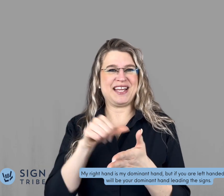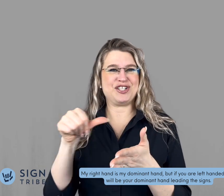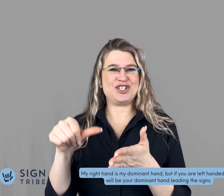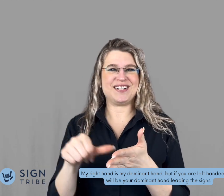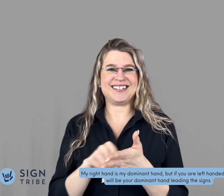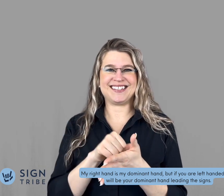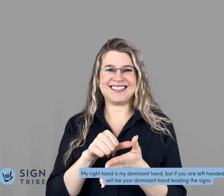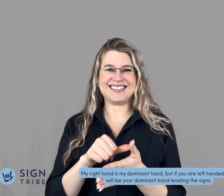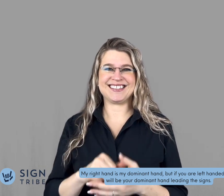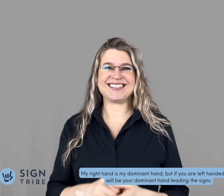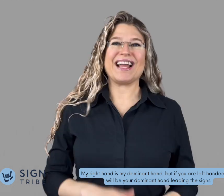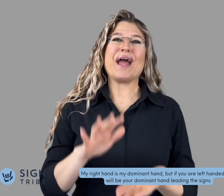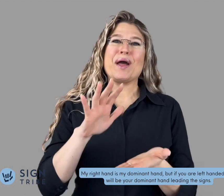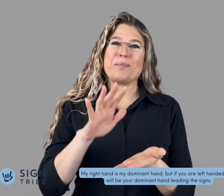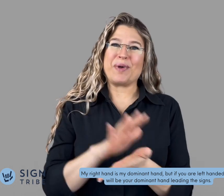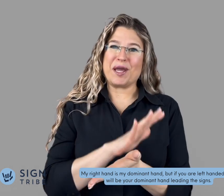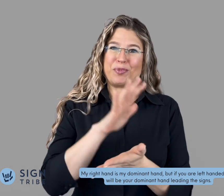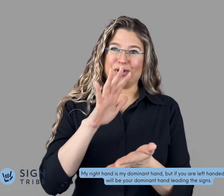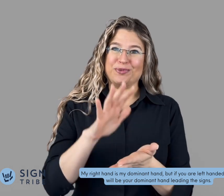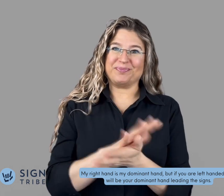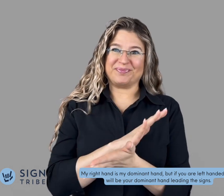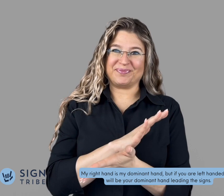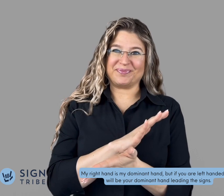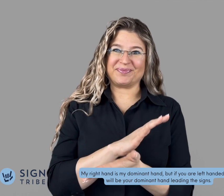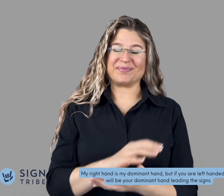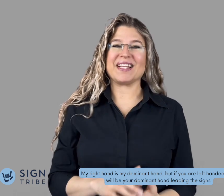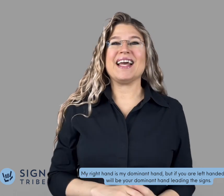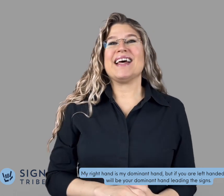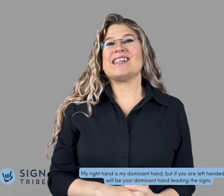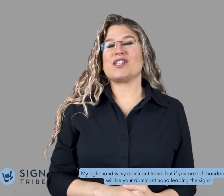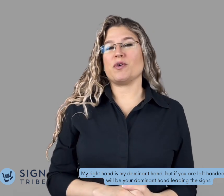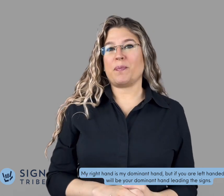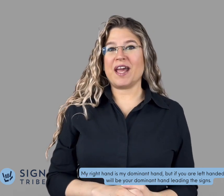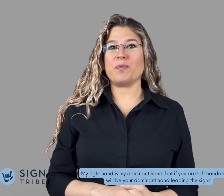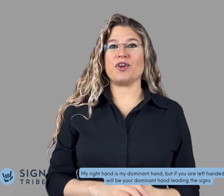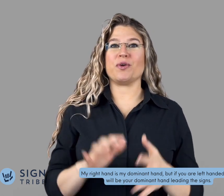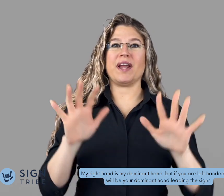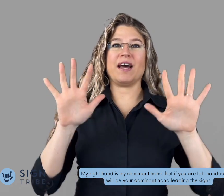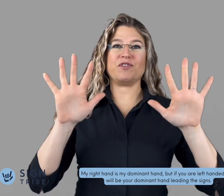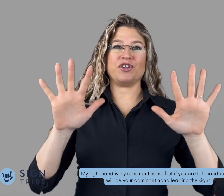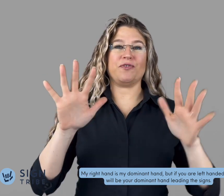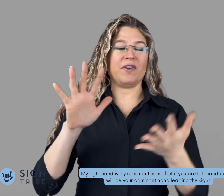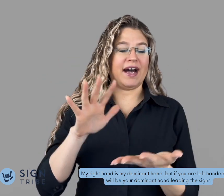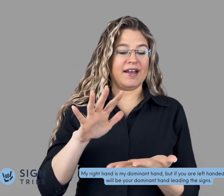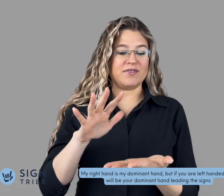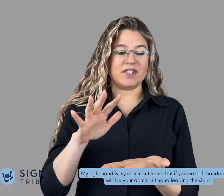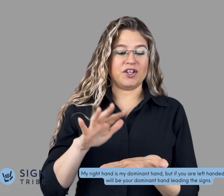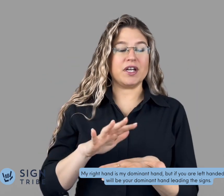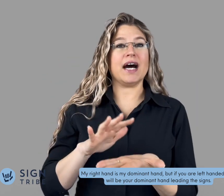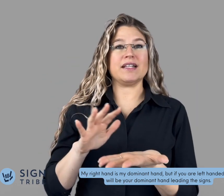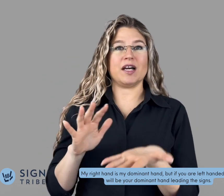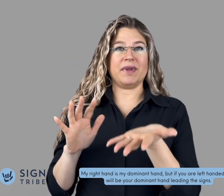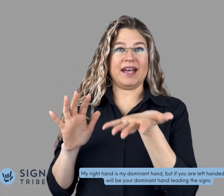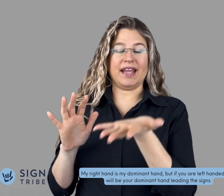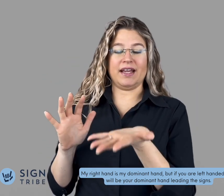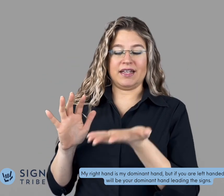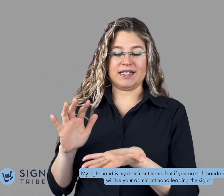Page. Paper. So with paper, you're going to have 2 5s. Your non-dominant hand is